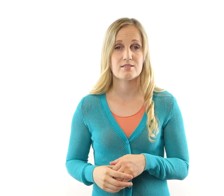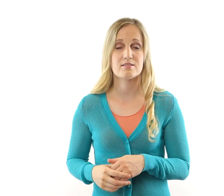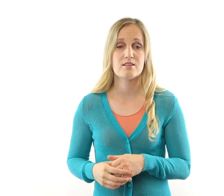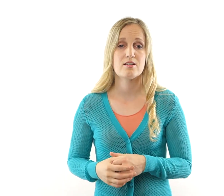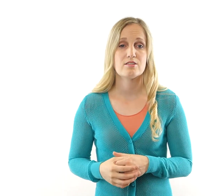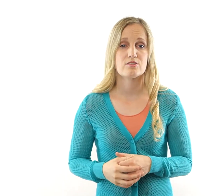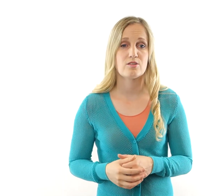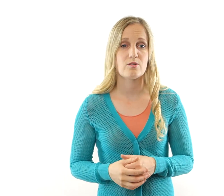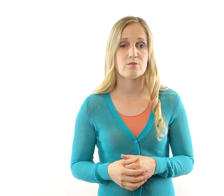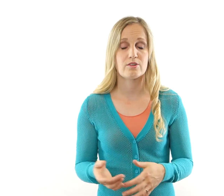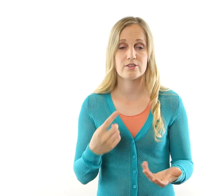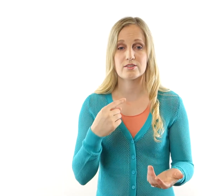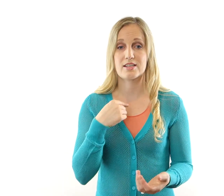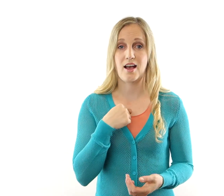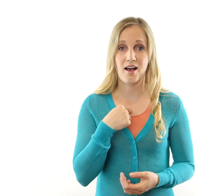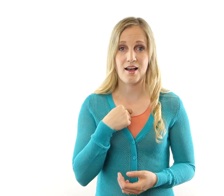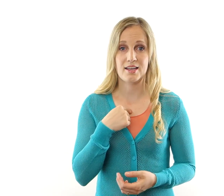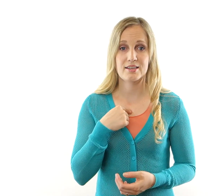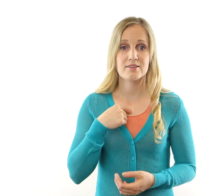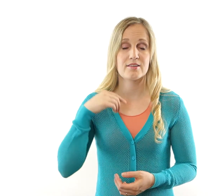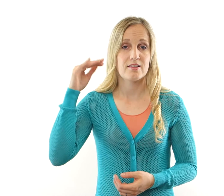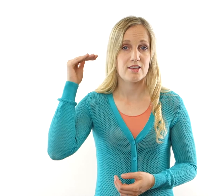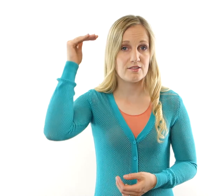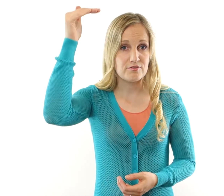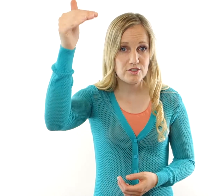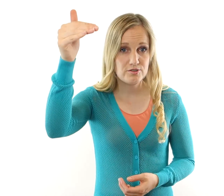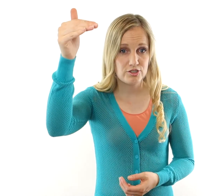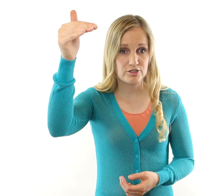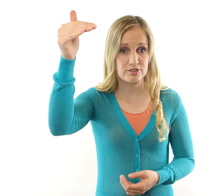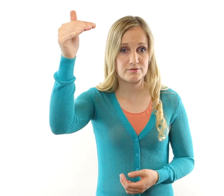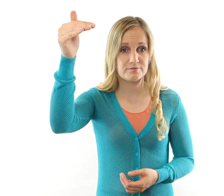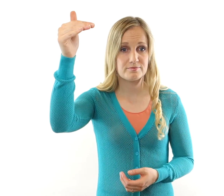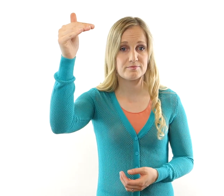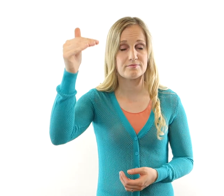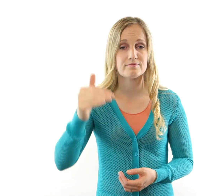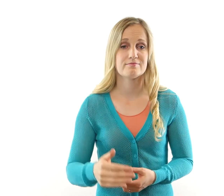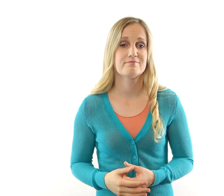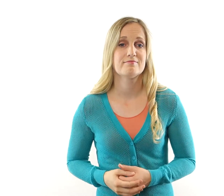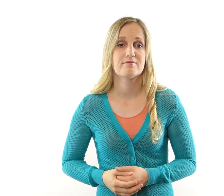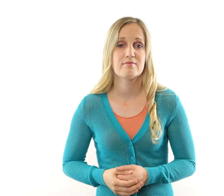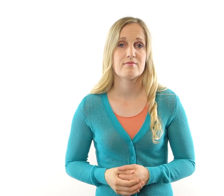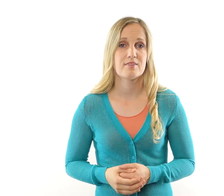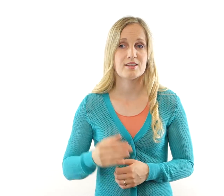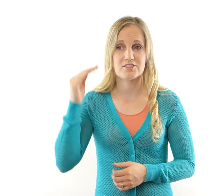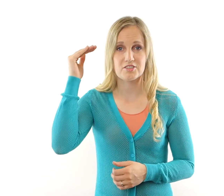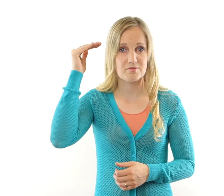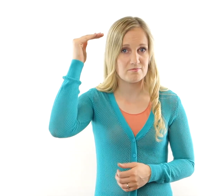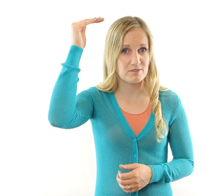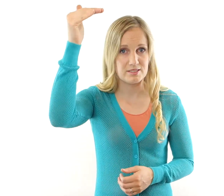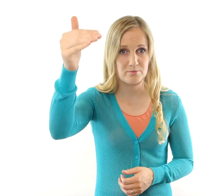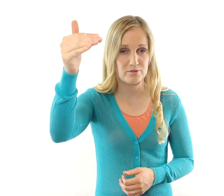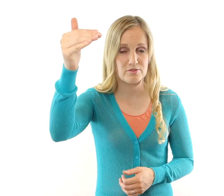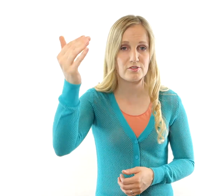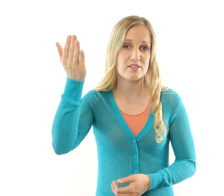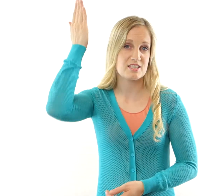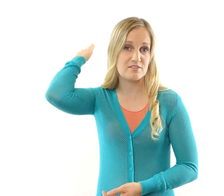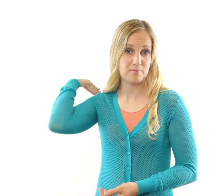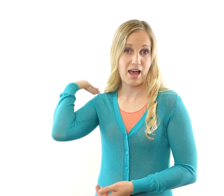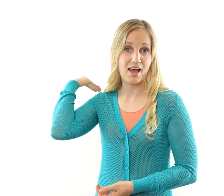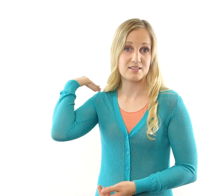sentence. So, or you could say I in the future. And it's just really simple. Future. This is